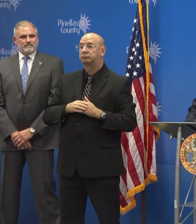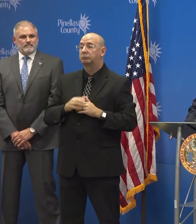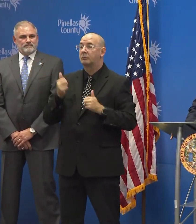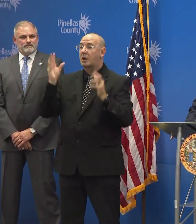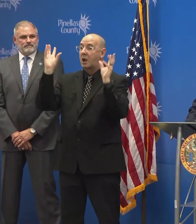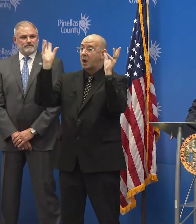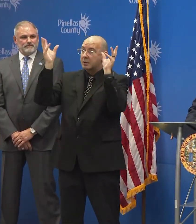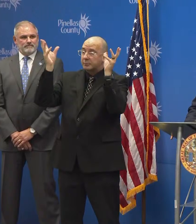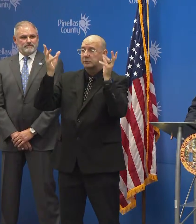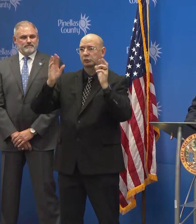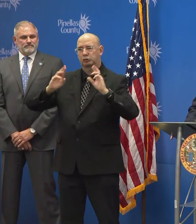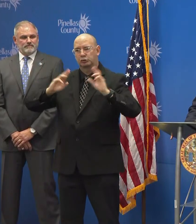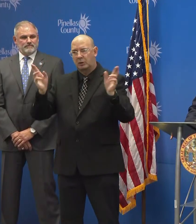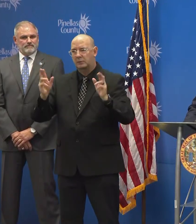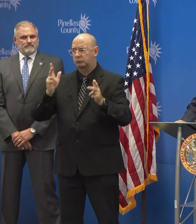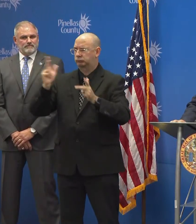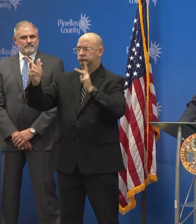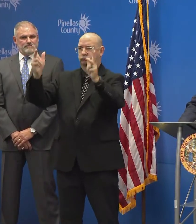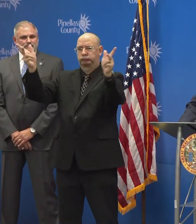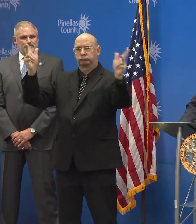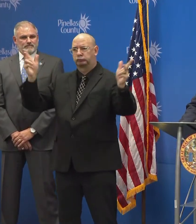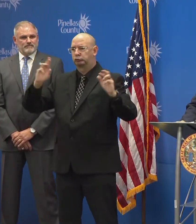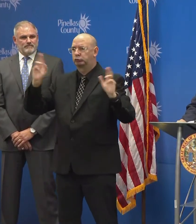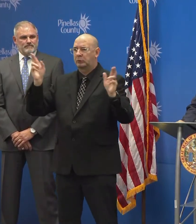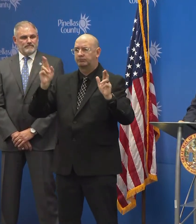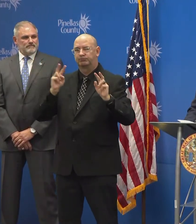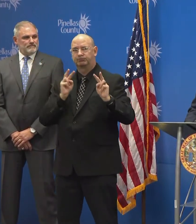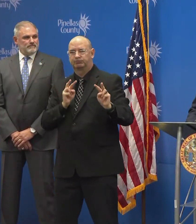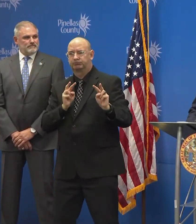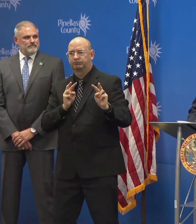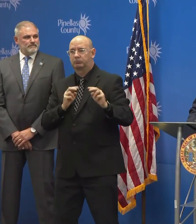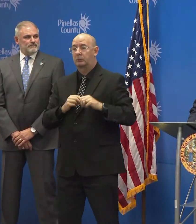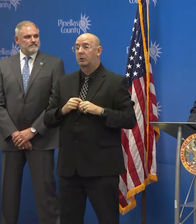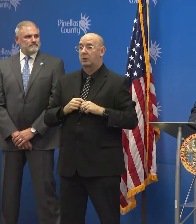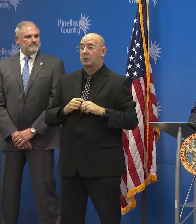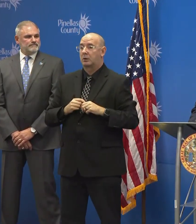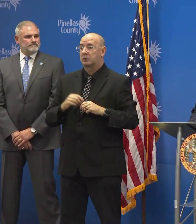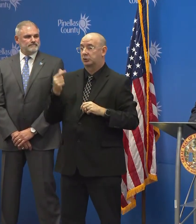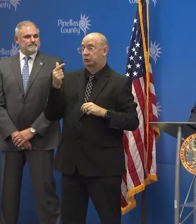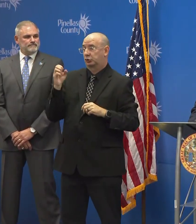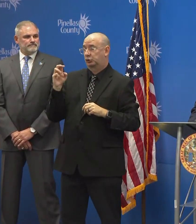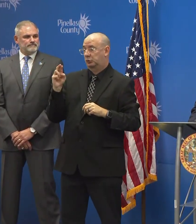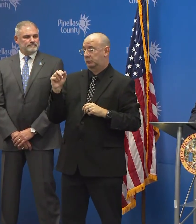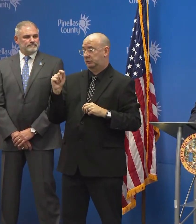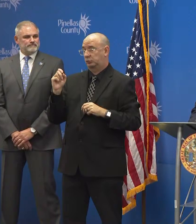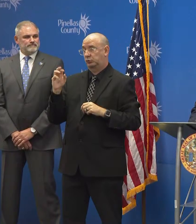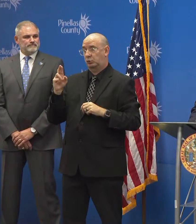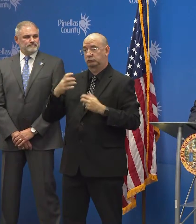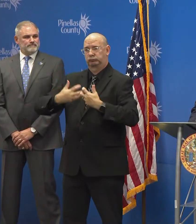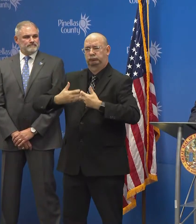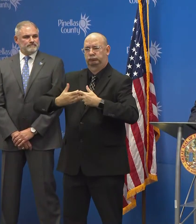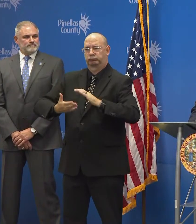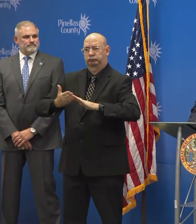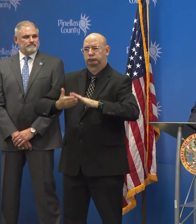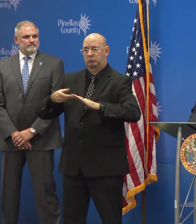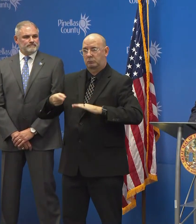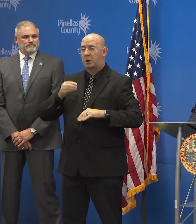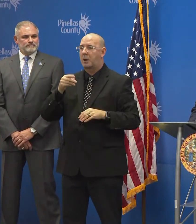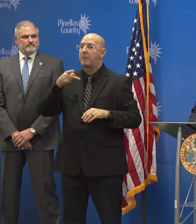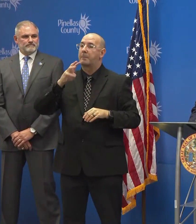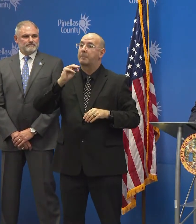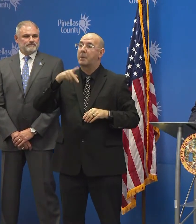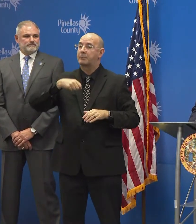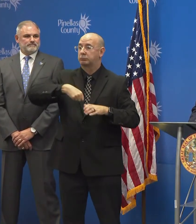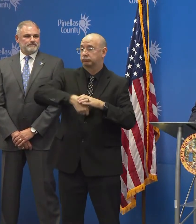deployed in the area. Hundreds of generators and pumps have been staged in the Tampa Bay area to prepare for flooding, which